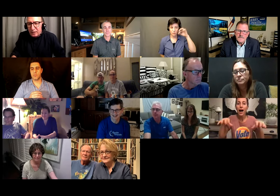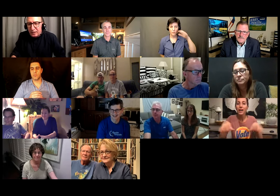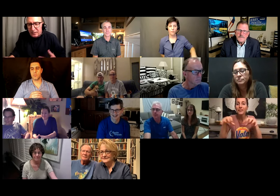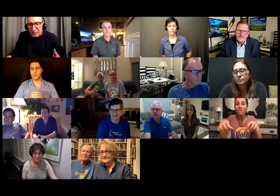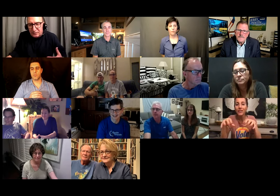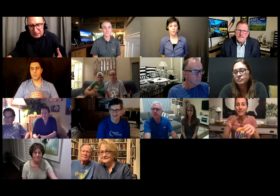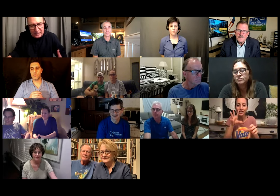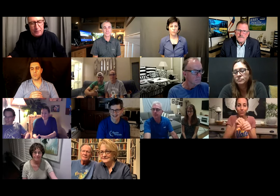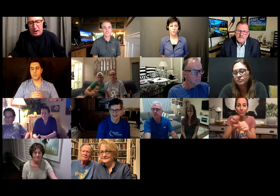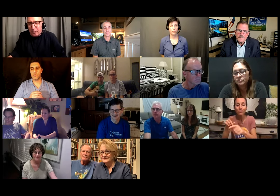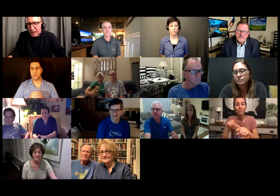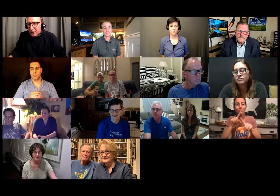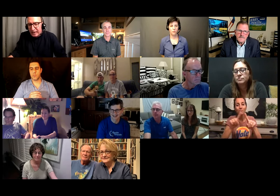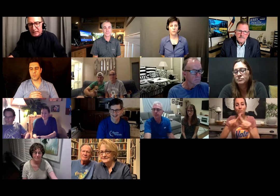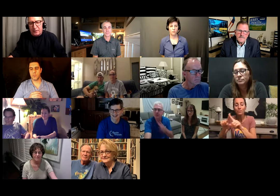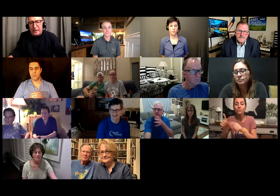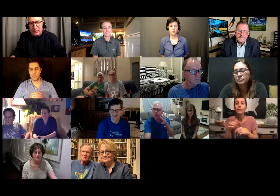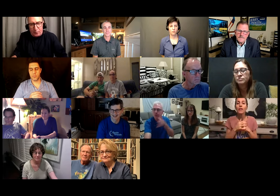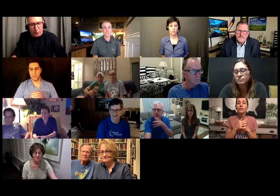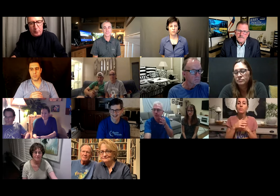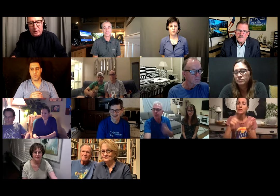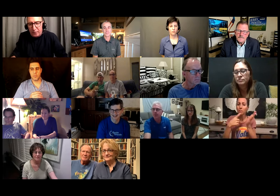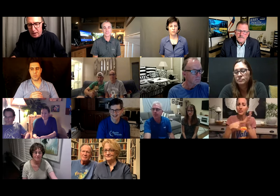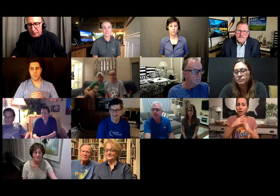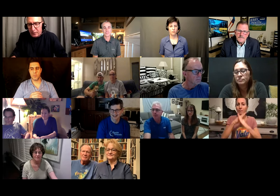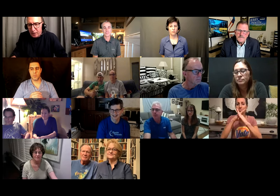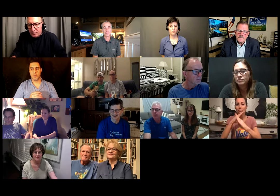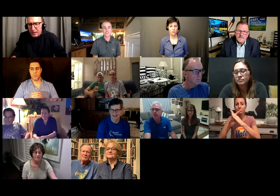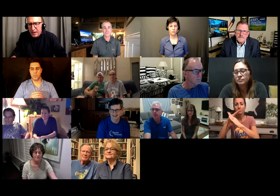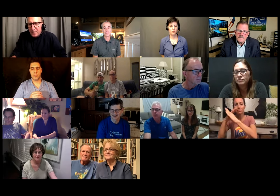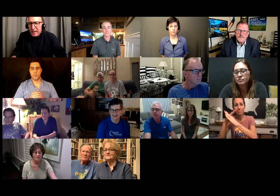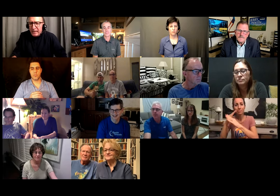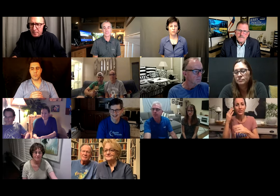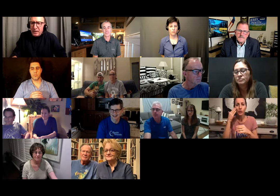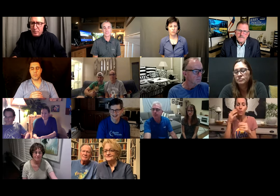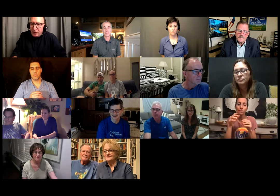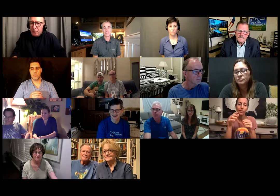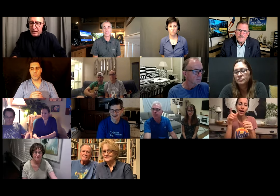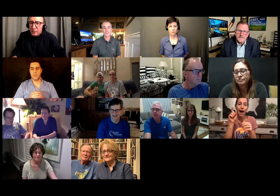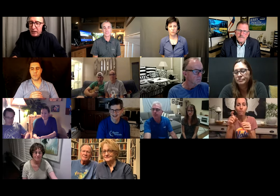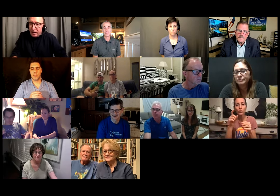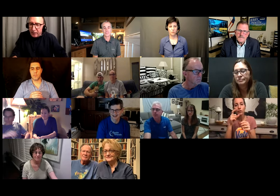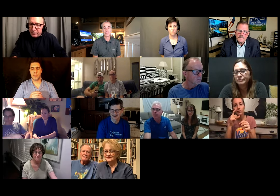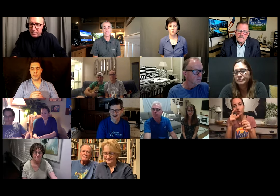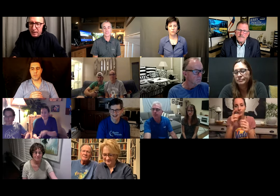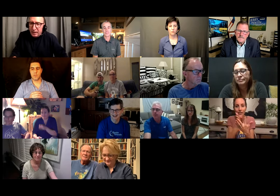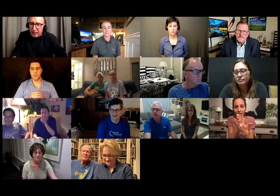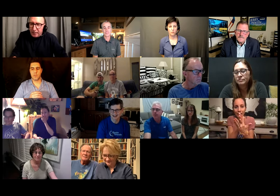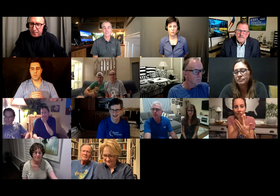with the city recreational activities. We're frequently involved in those, and sometimes we do face